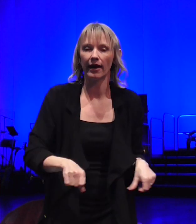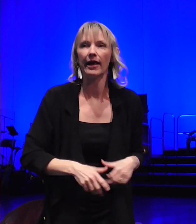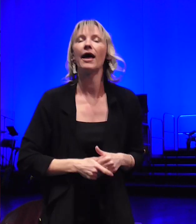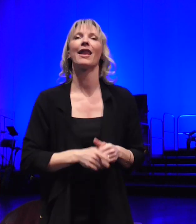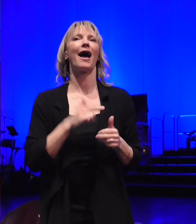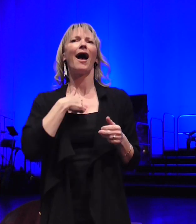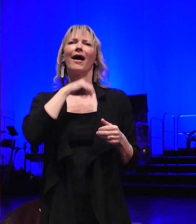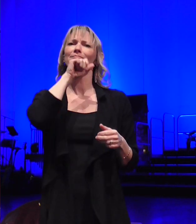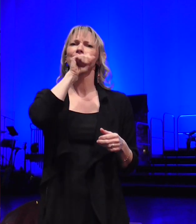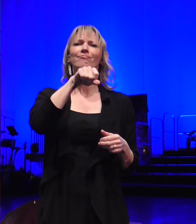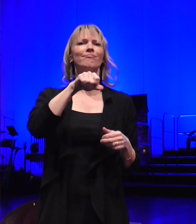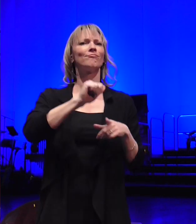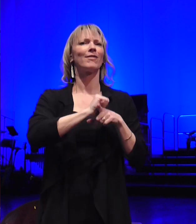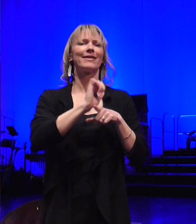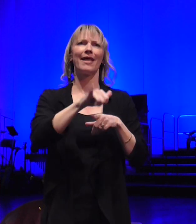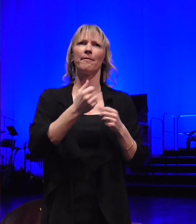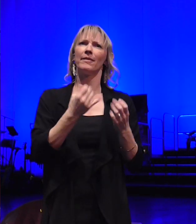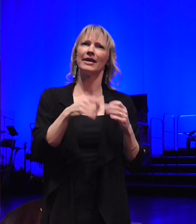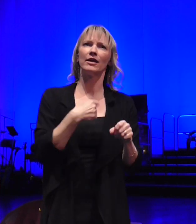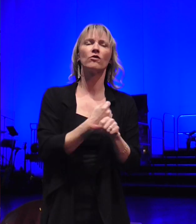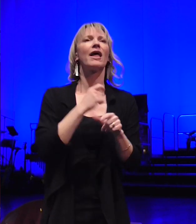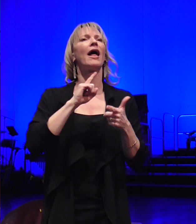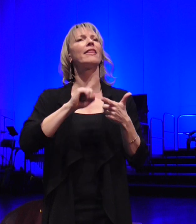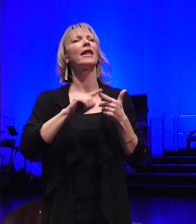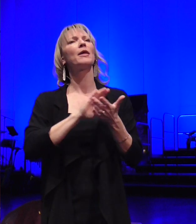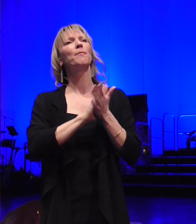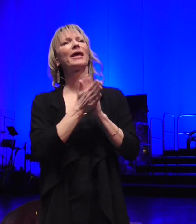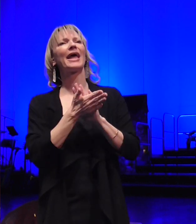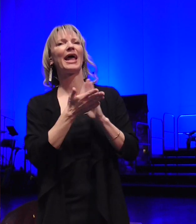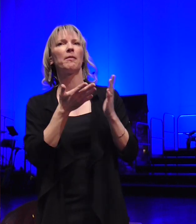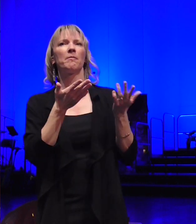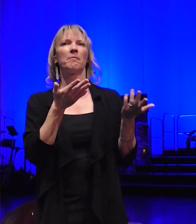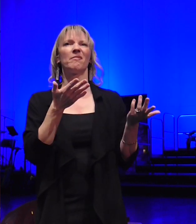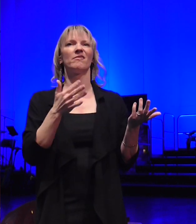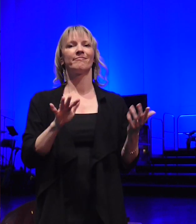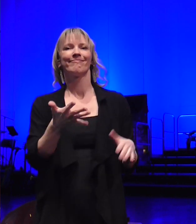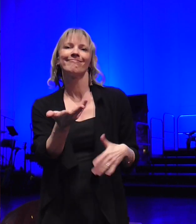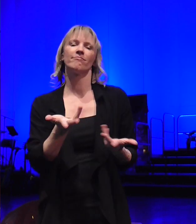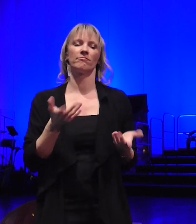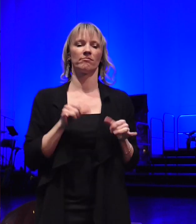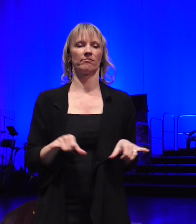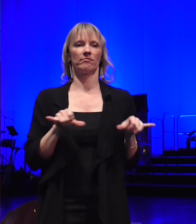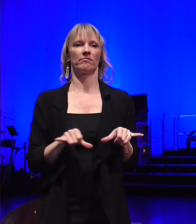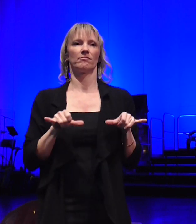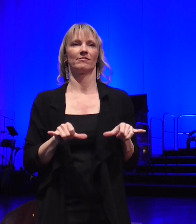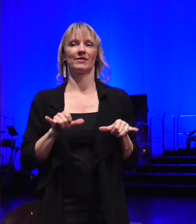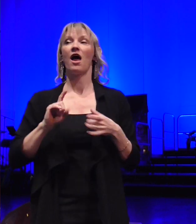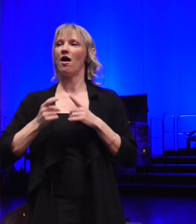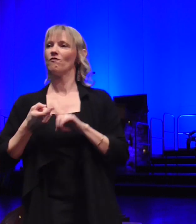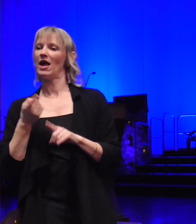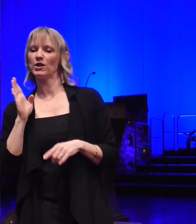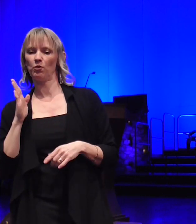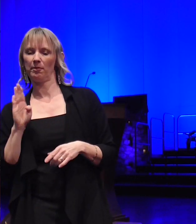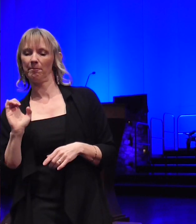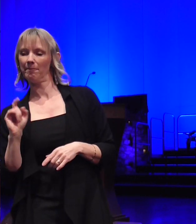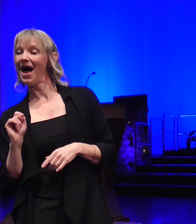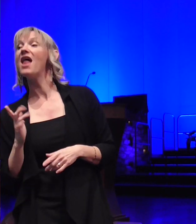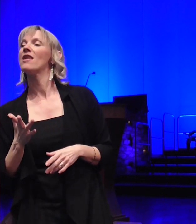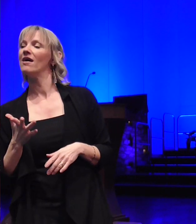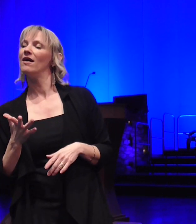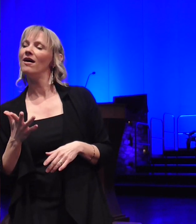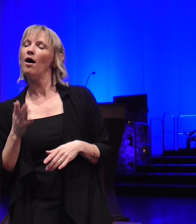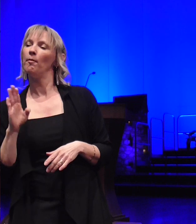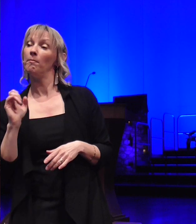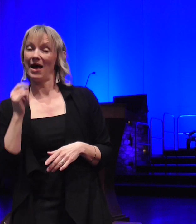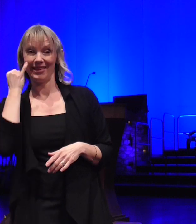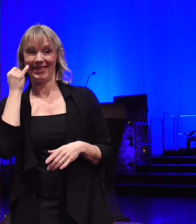so I loved practicing that for many years. And then it became a little like shtick. You know, friends would make bets. I'll give you $5 if you can get them to answer something differently